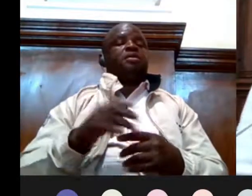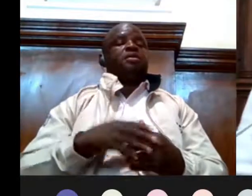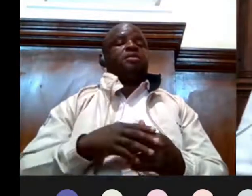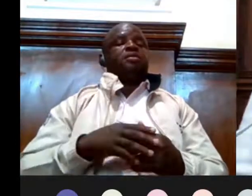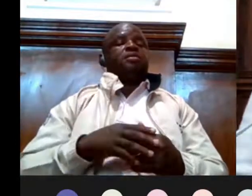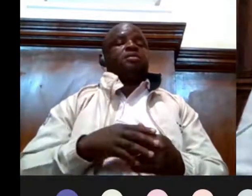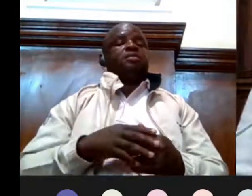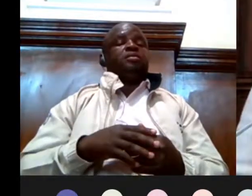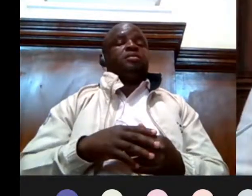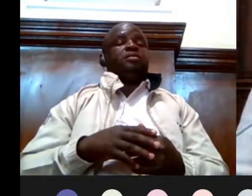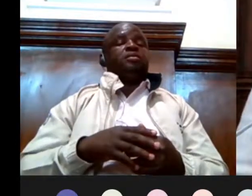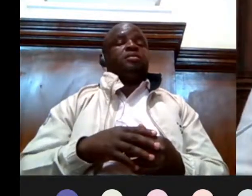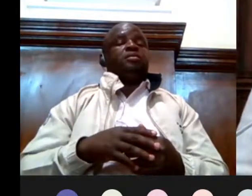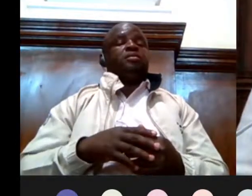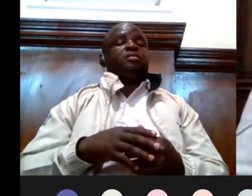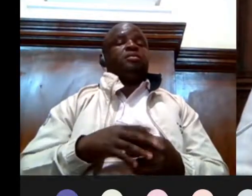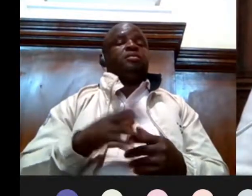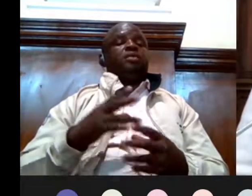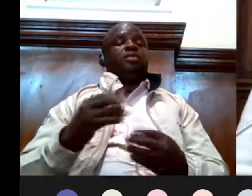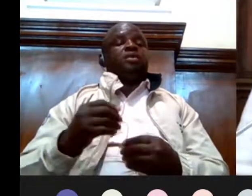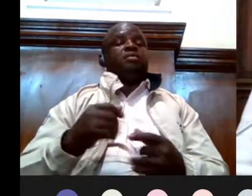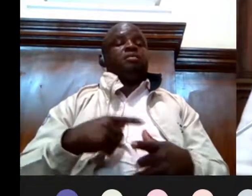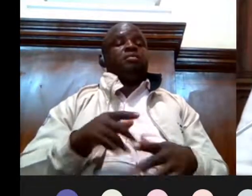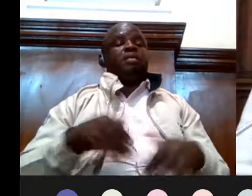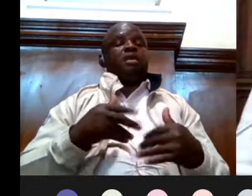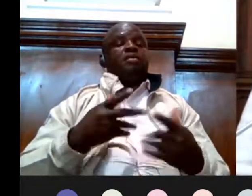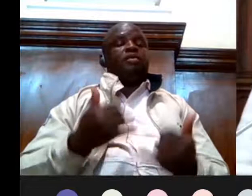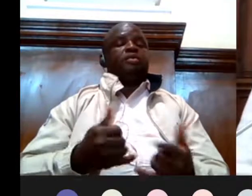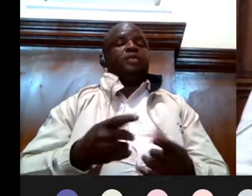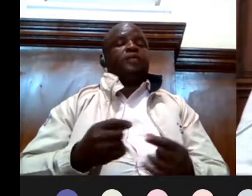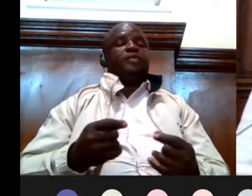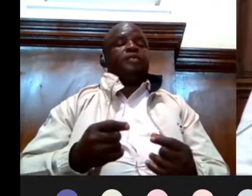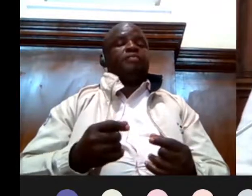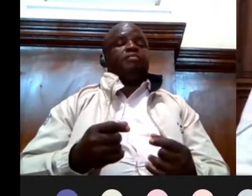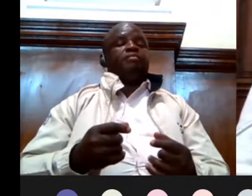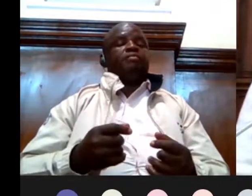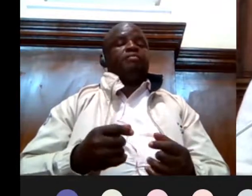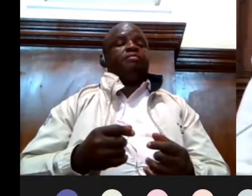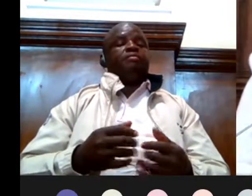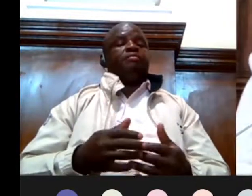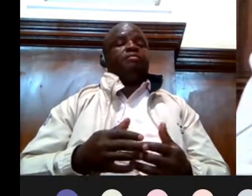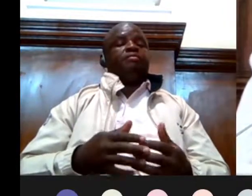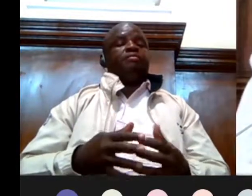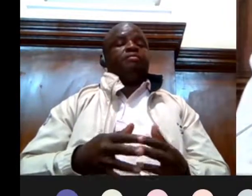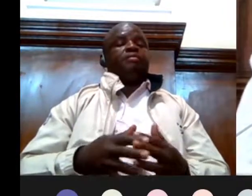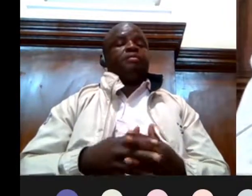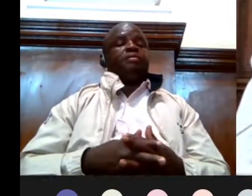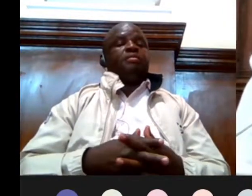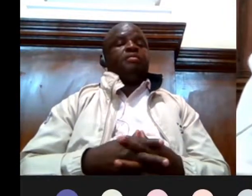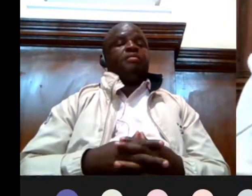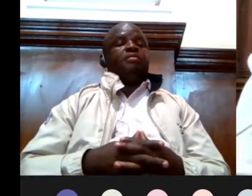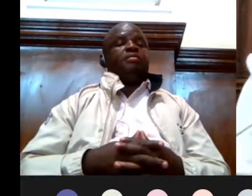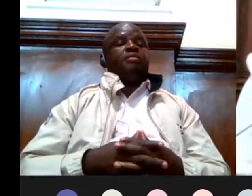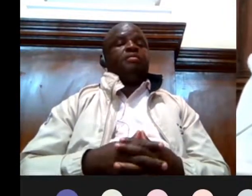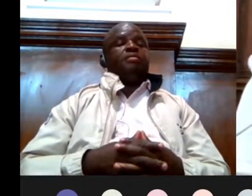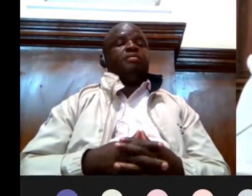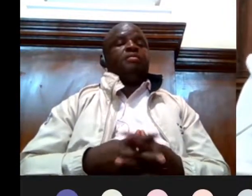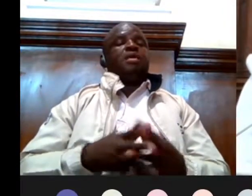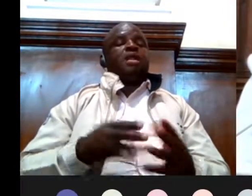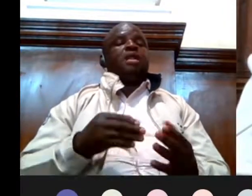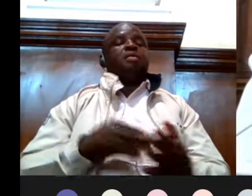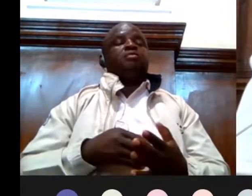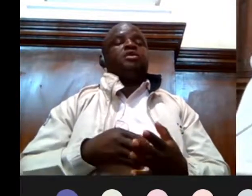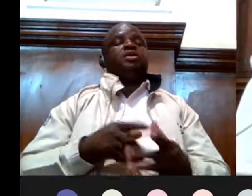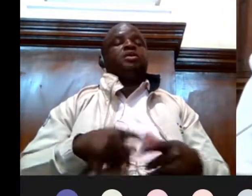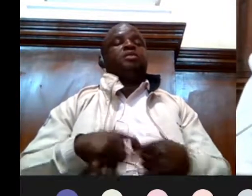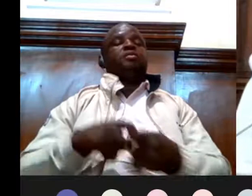to the end of the business of the House. The House shall now adjourn until